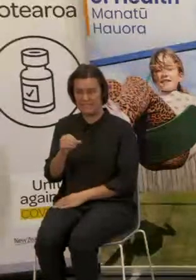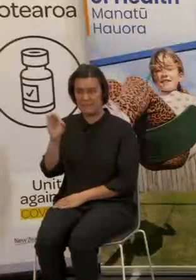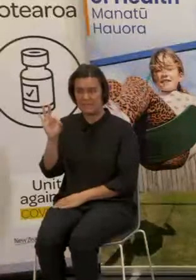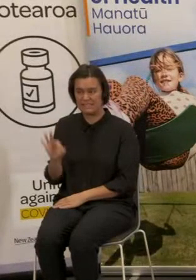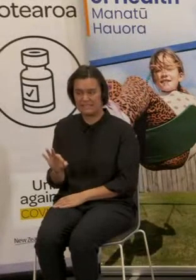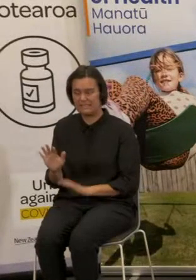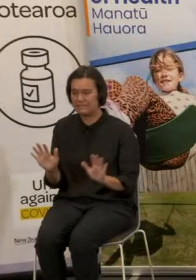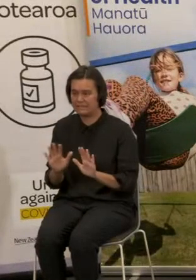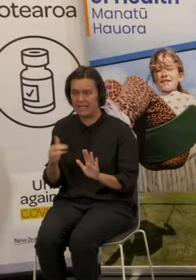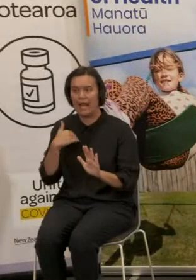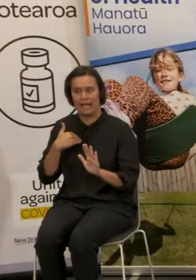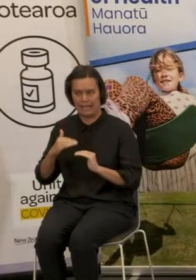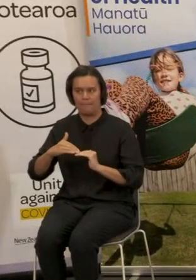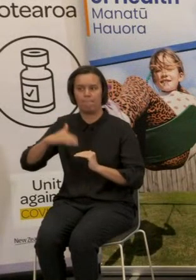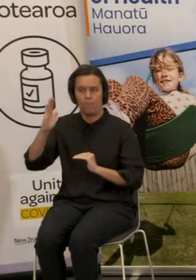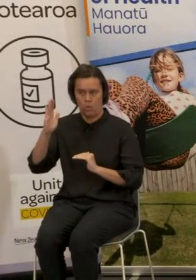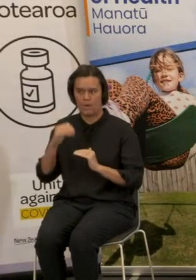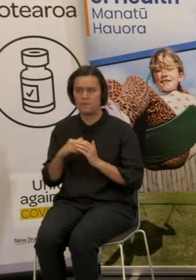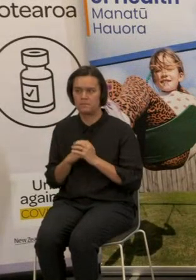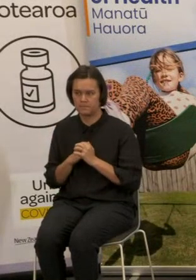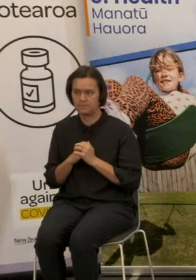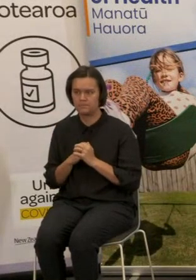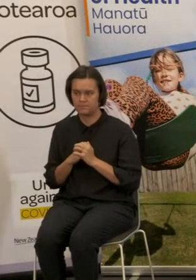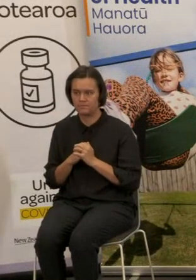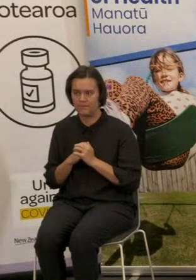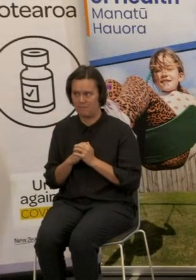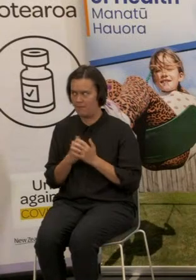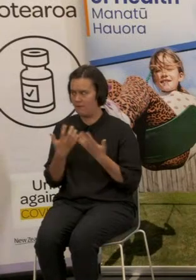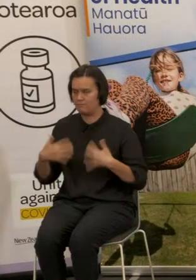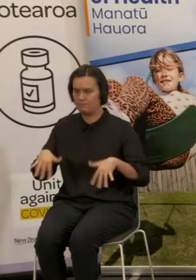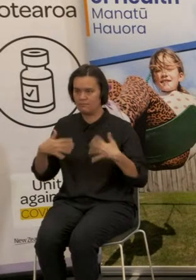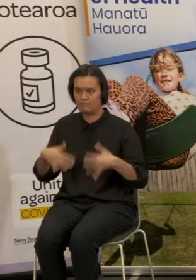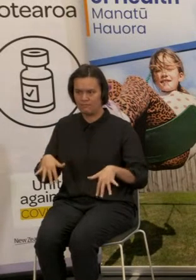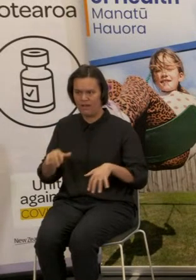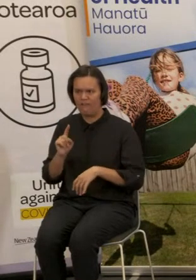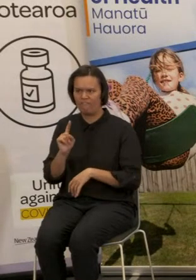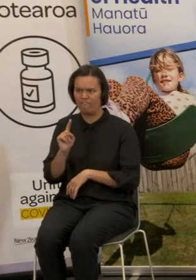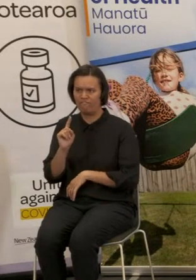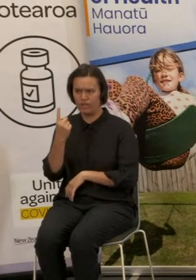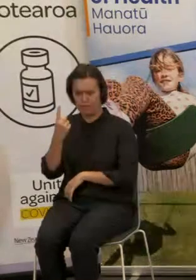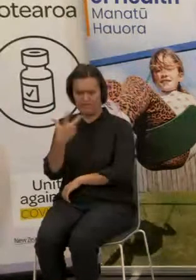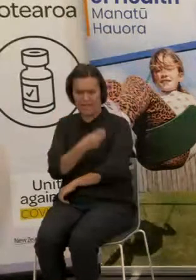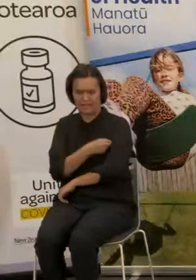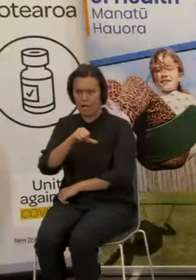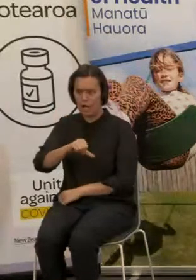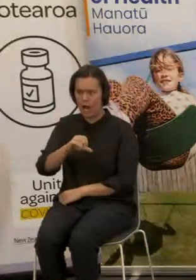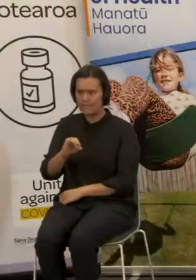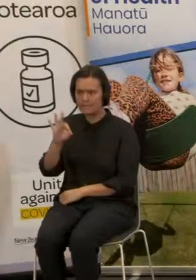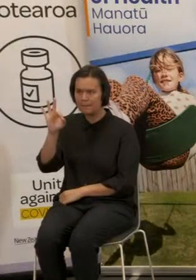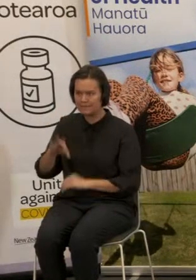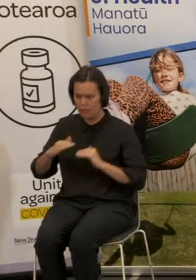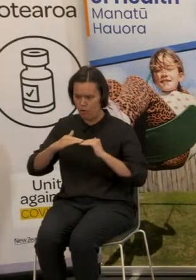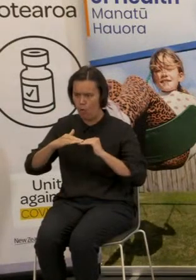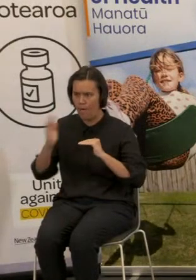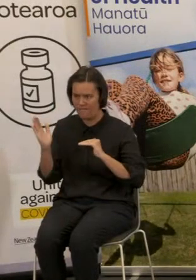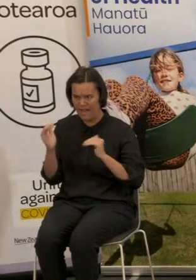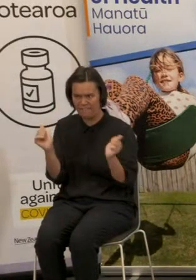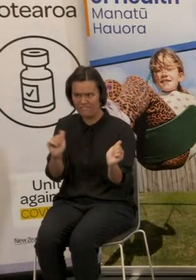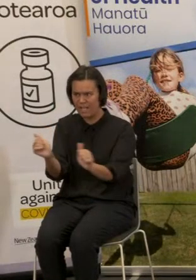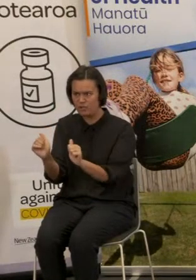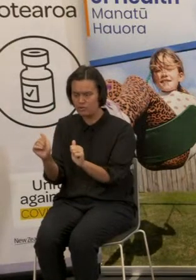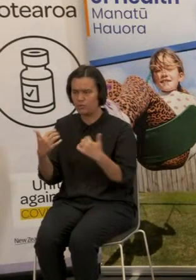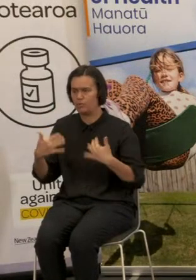think any of us would have imagined that we would have got to 90% and climbing. It's not a target, it's a milestone, because we intend to keep going here. And I think